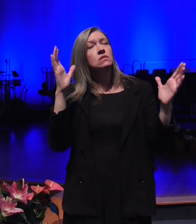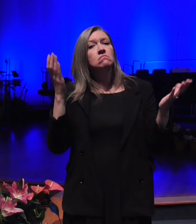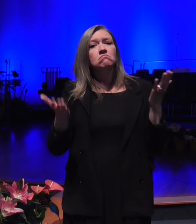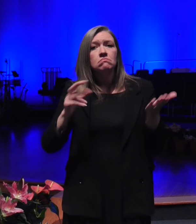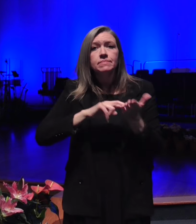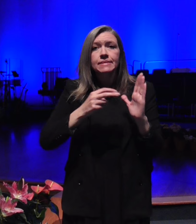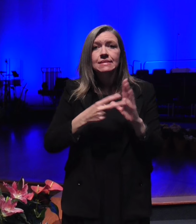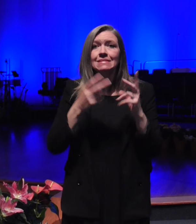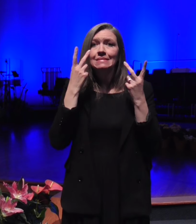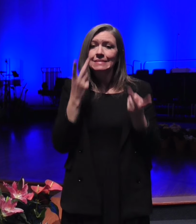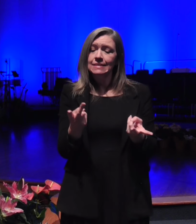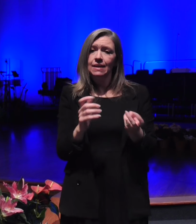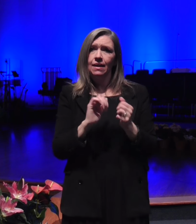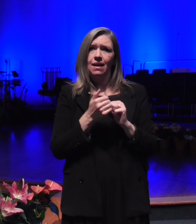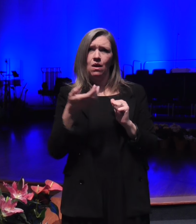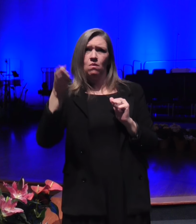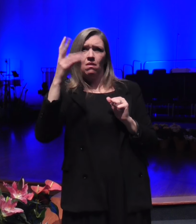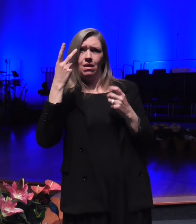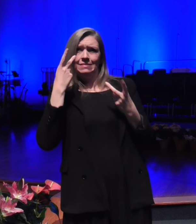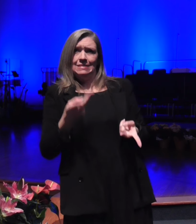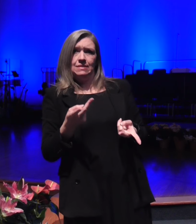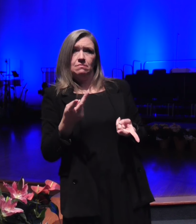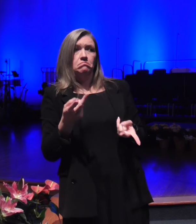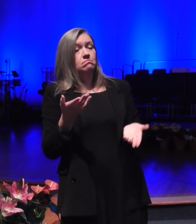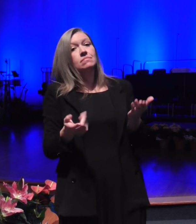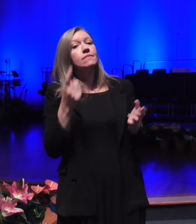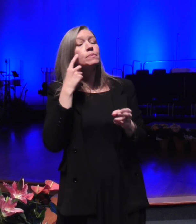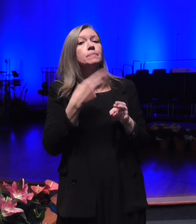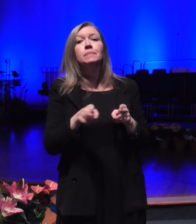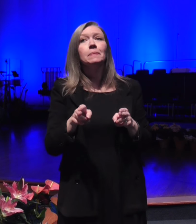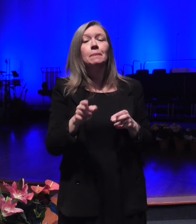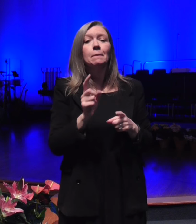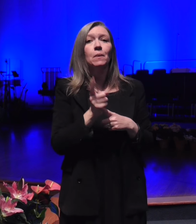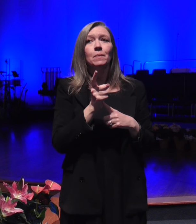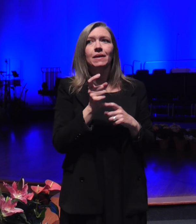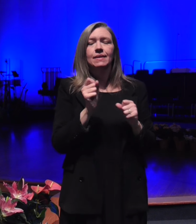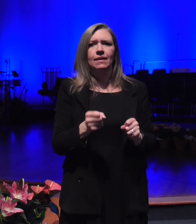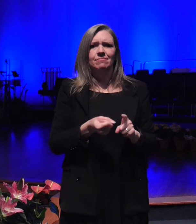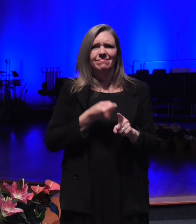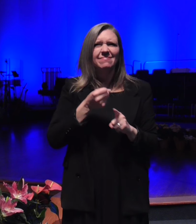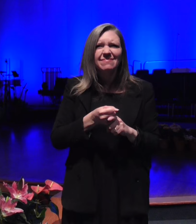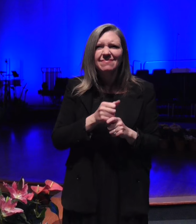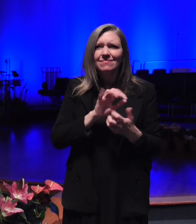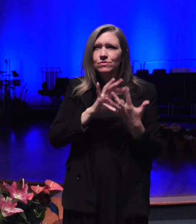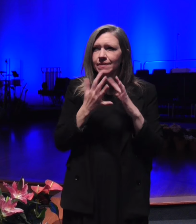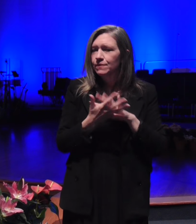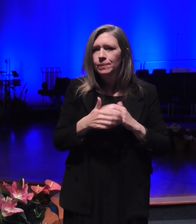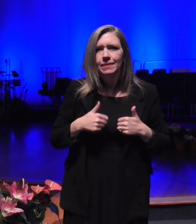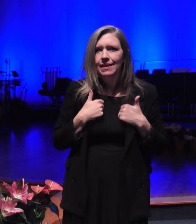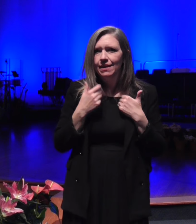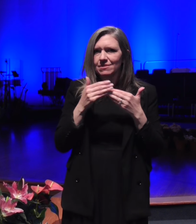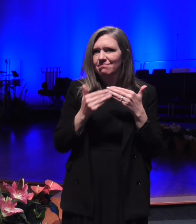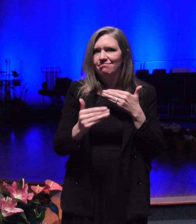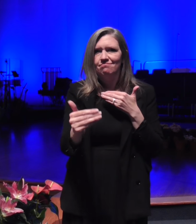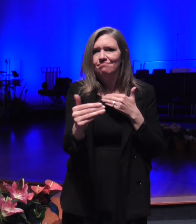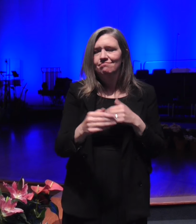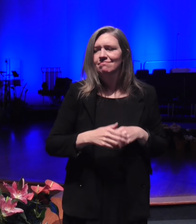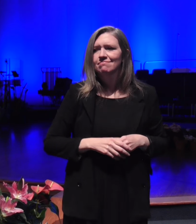see as God sees, if only for a moment, and it can transform our lives forever.